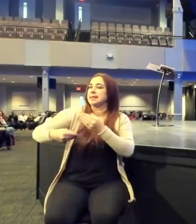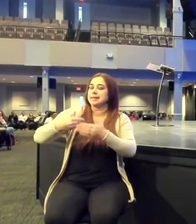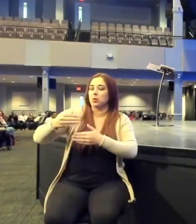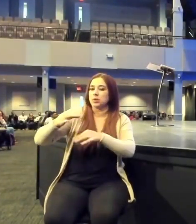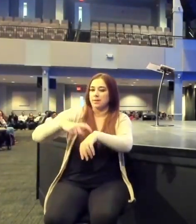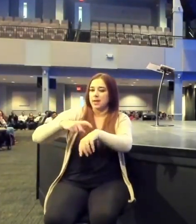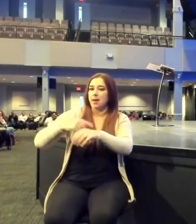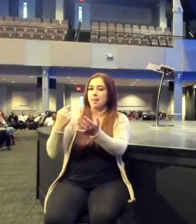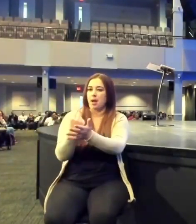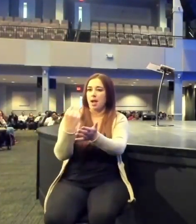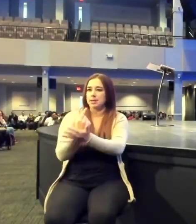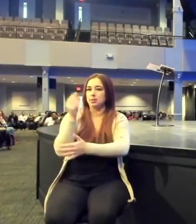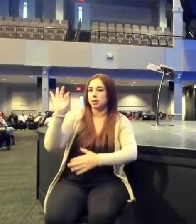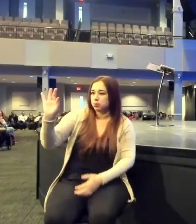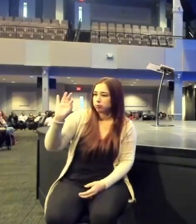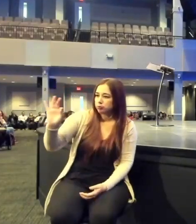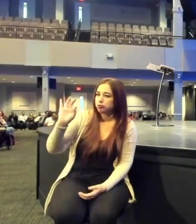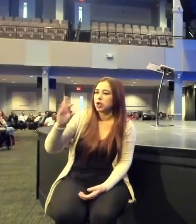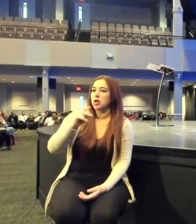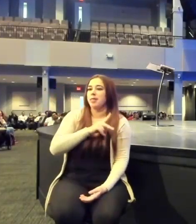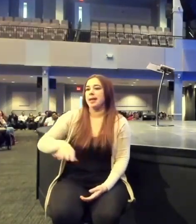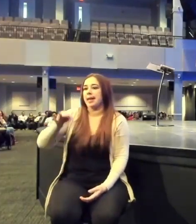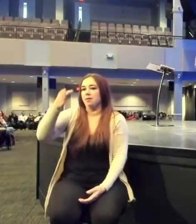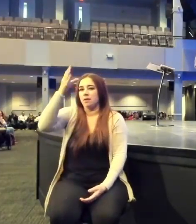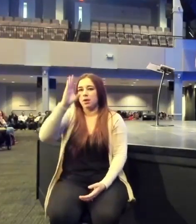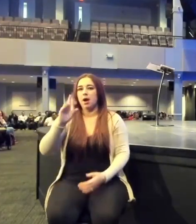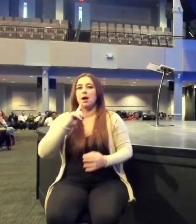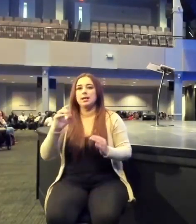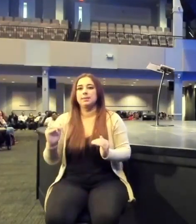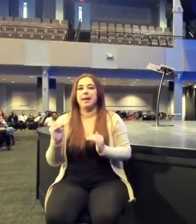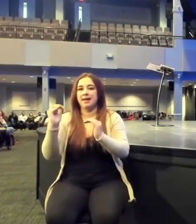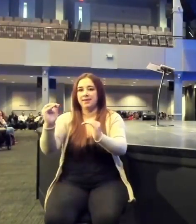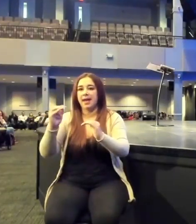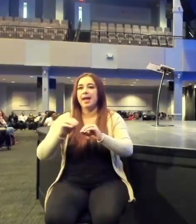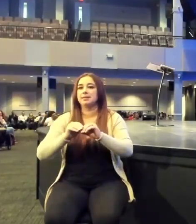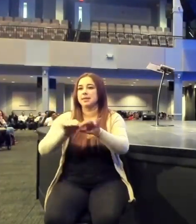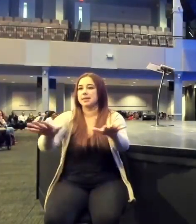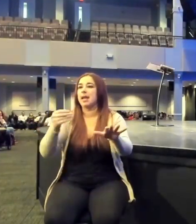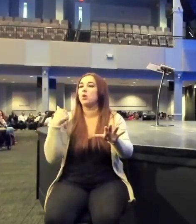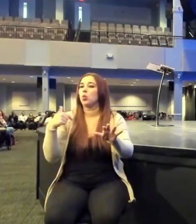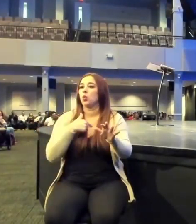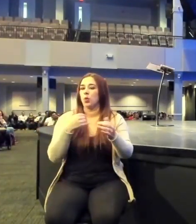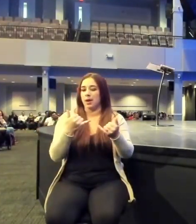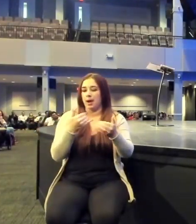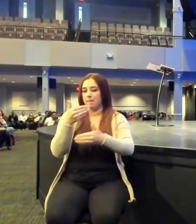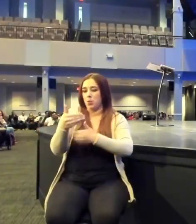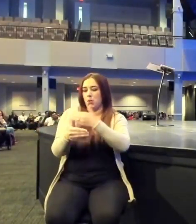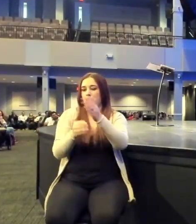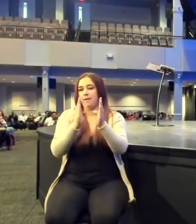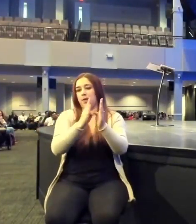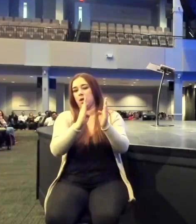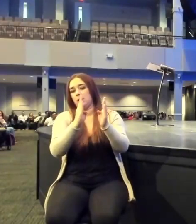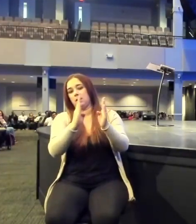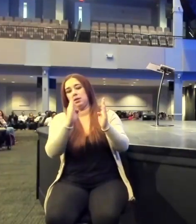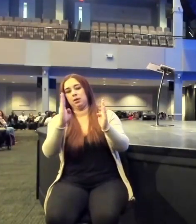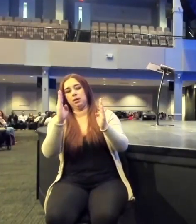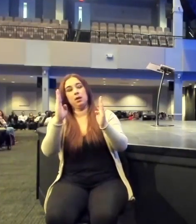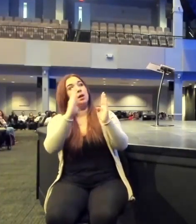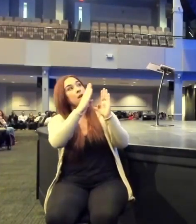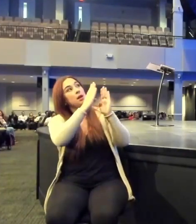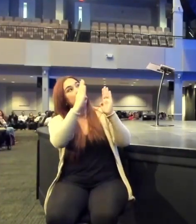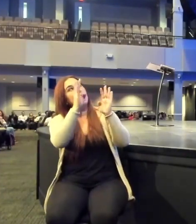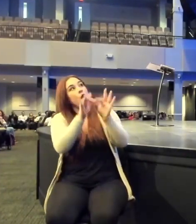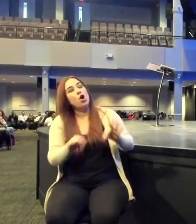the gospel is being preached and the kingdom of God is being advanced. And we're steadily moving toward a very